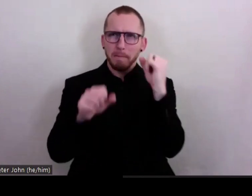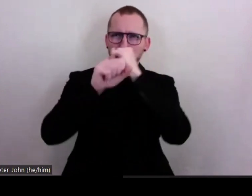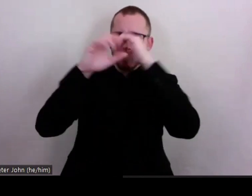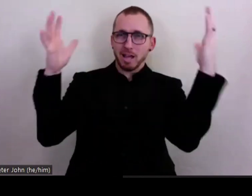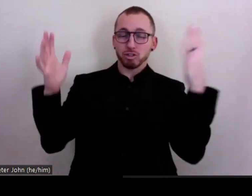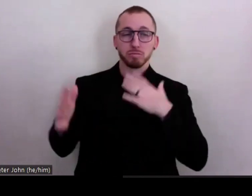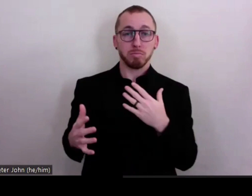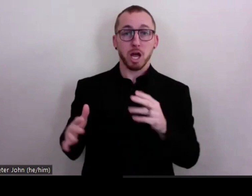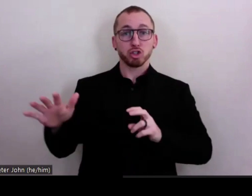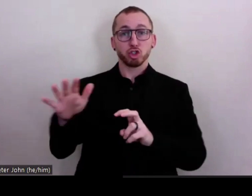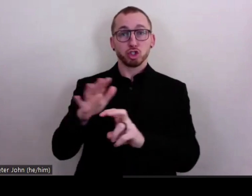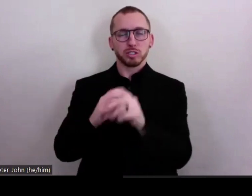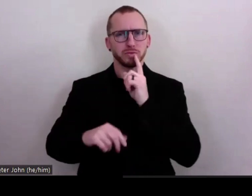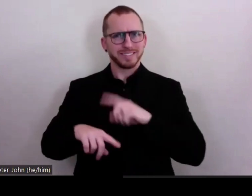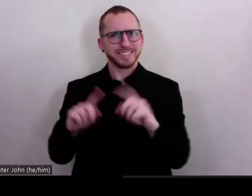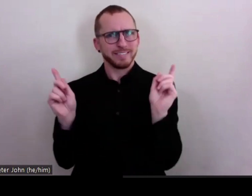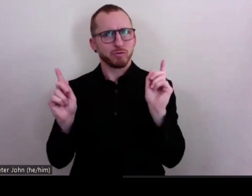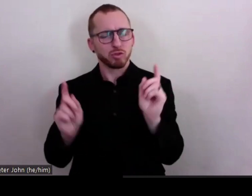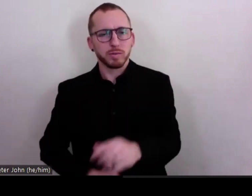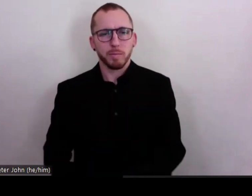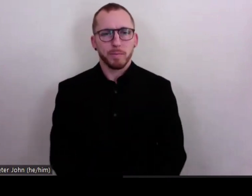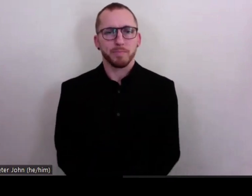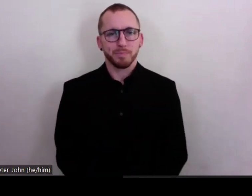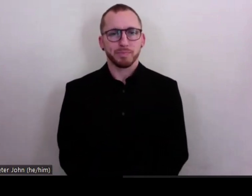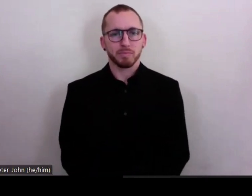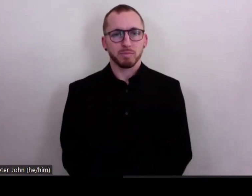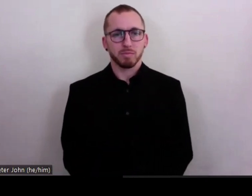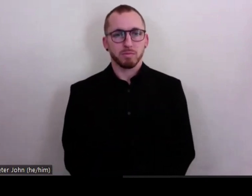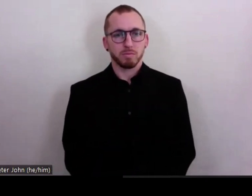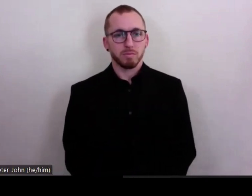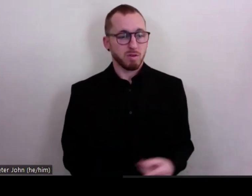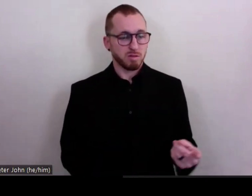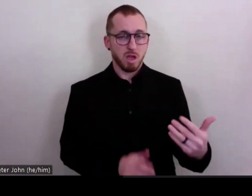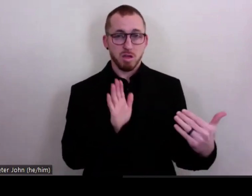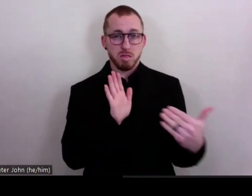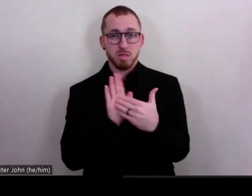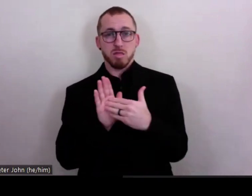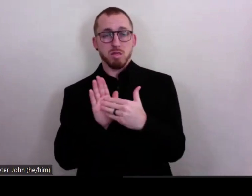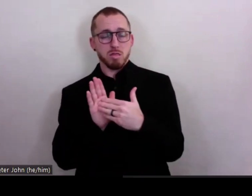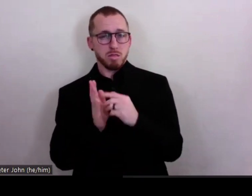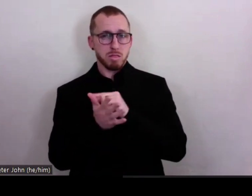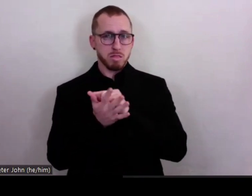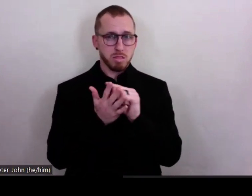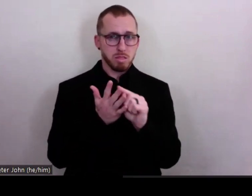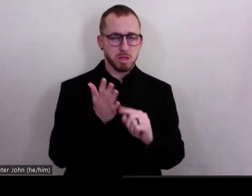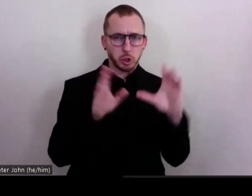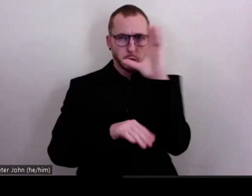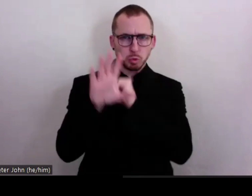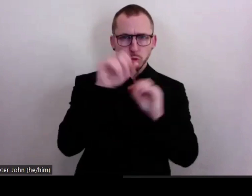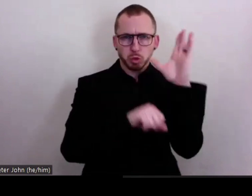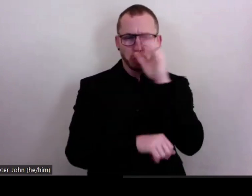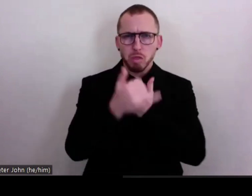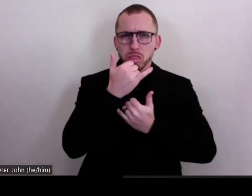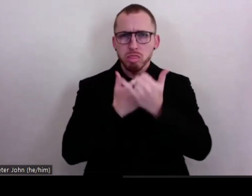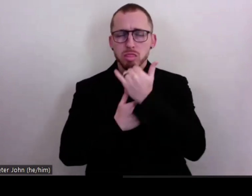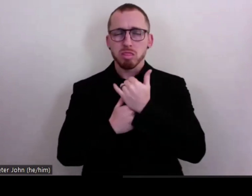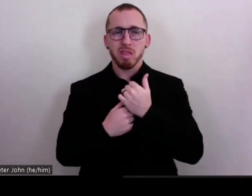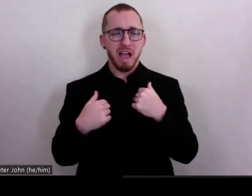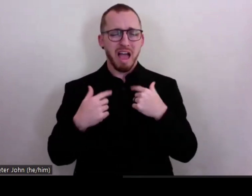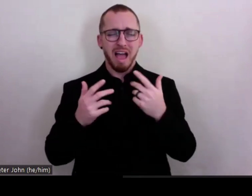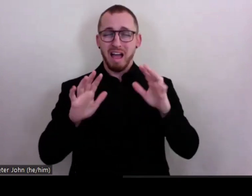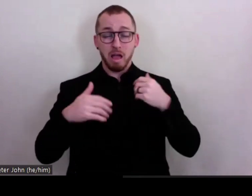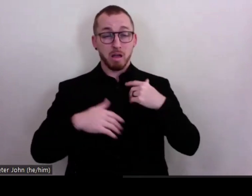y'all can guess what happened. I was like, I'm never coming back here again. That was number one. And number two, unfortunately, I was